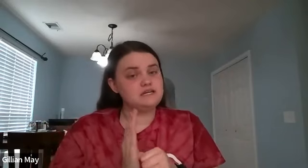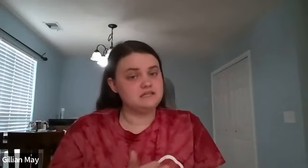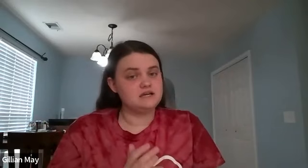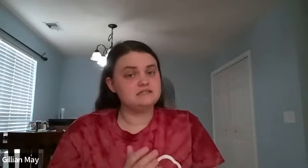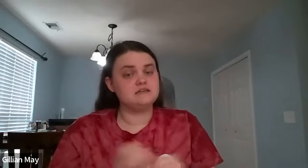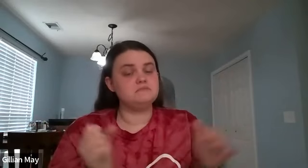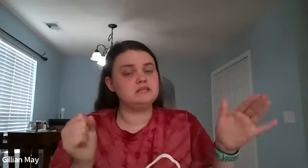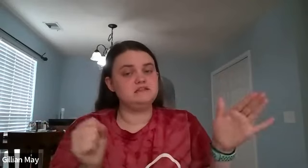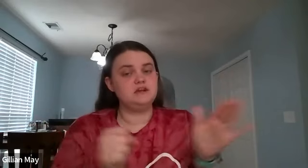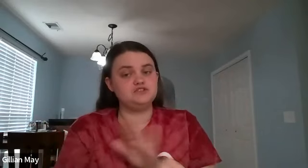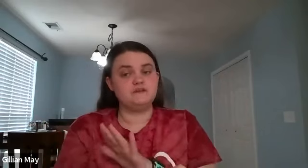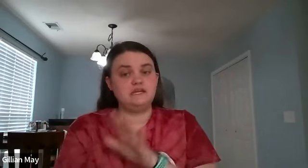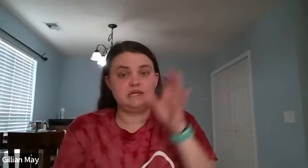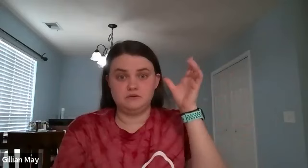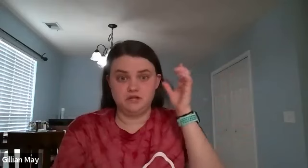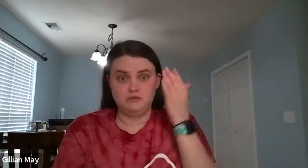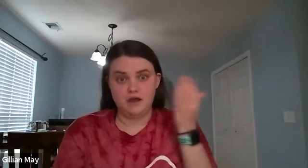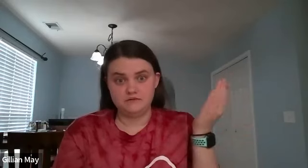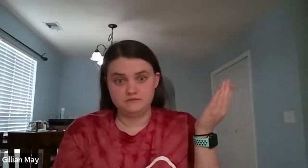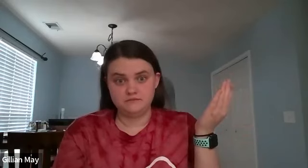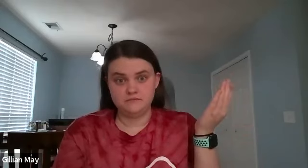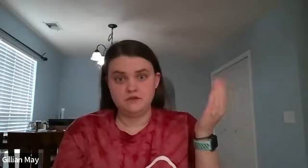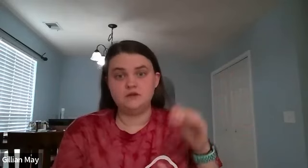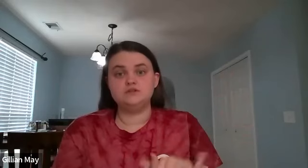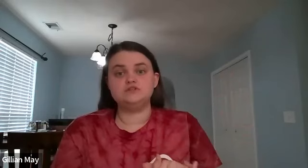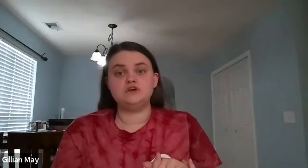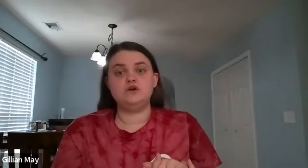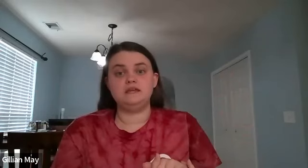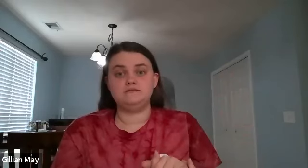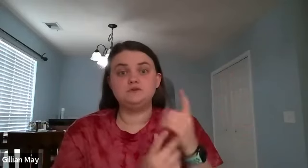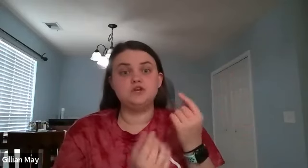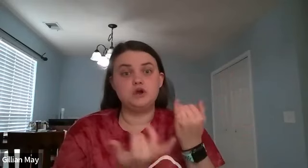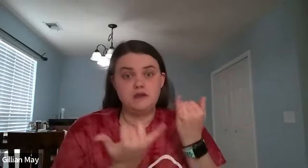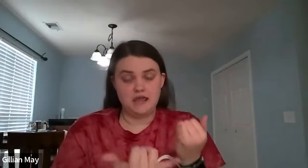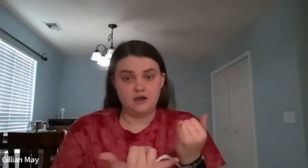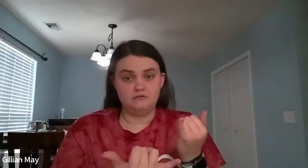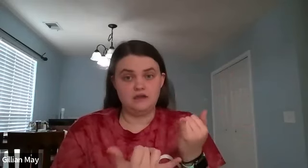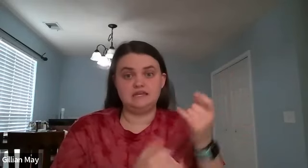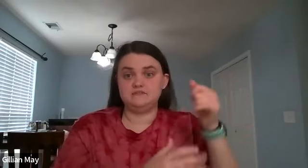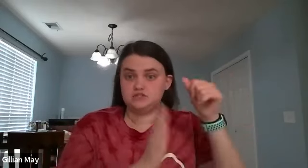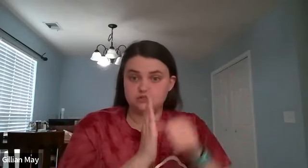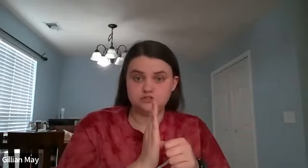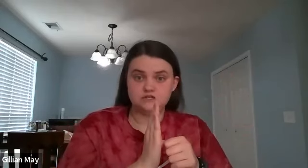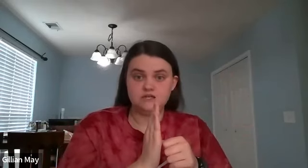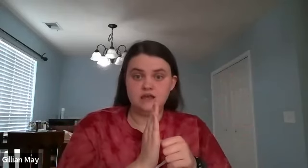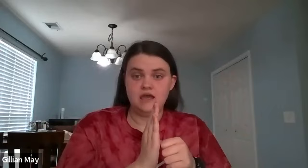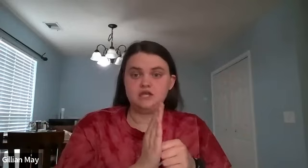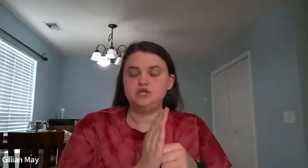it does is it completely cuts off any hearing you have. So like if you were to go now and get the surgery, you would